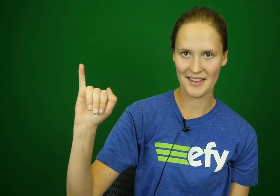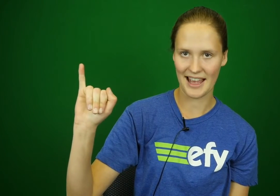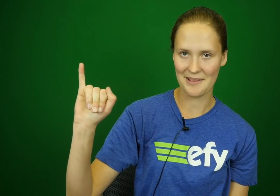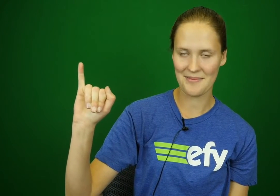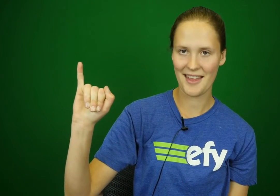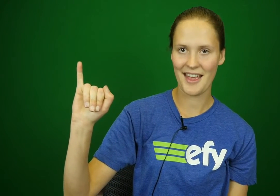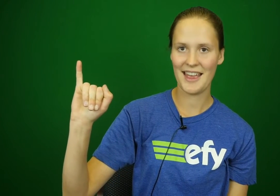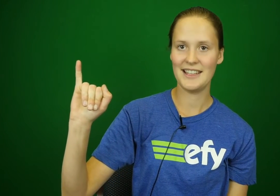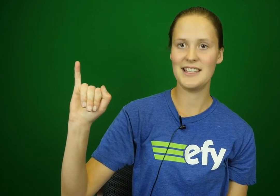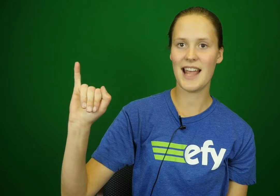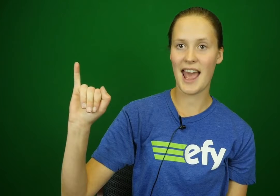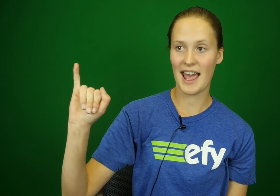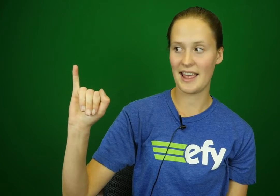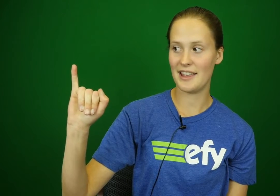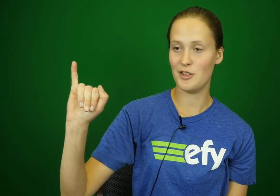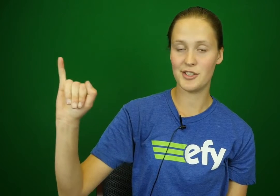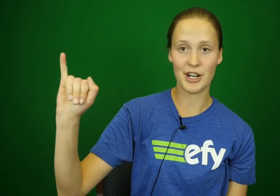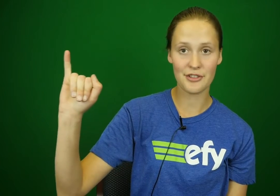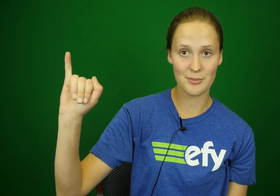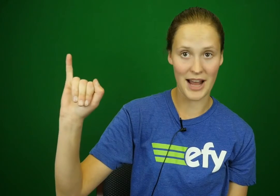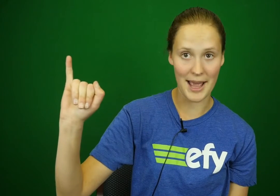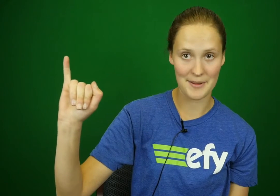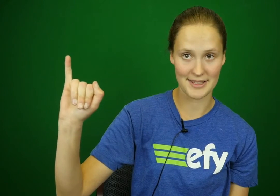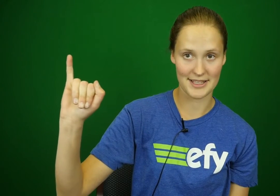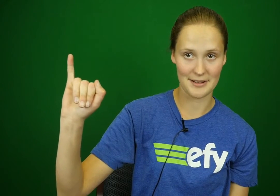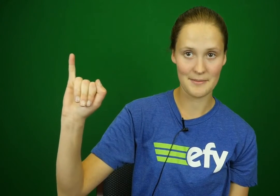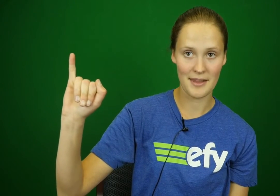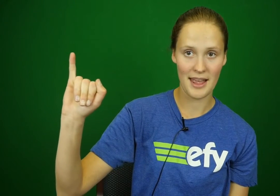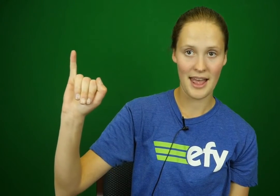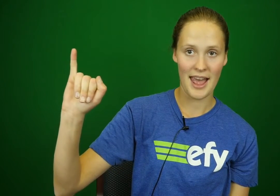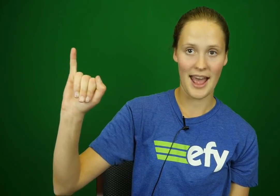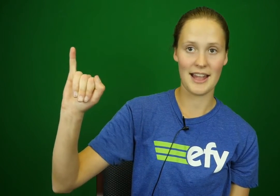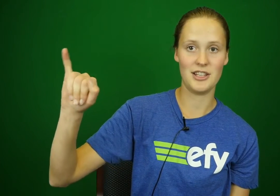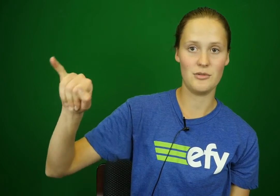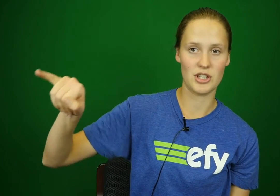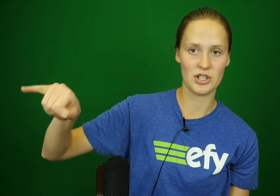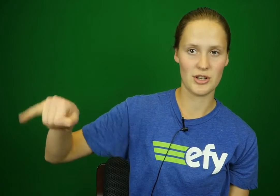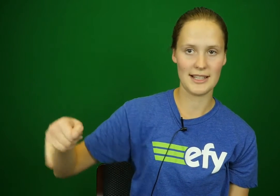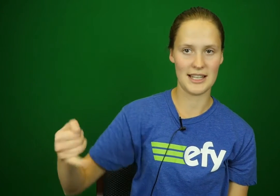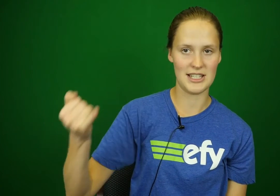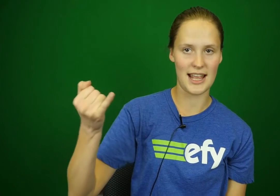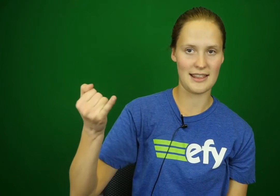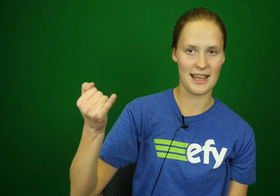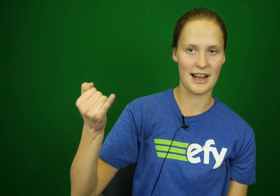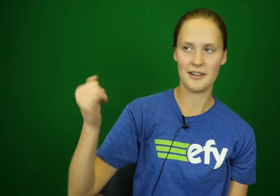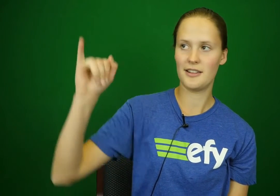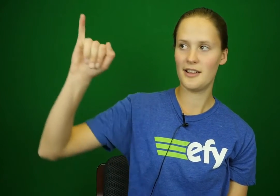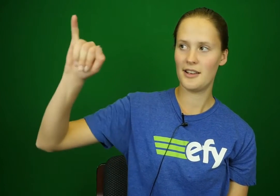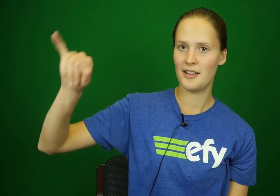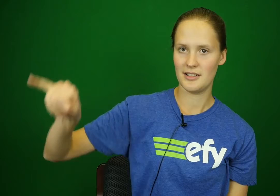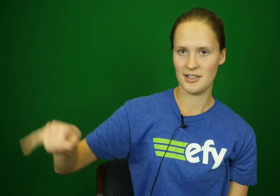okay? J, you start from an I position and you just trace a J in the air.